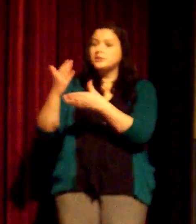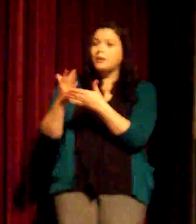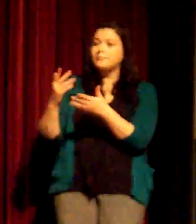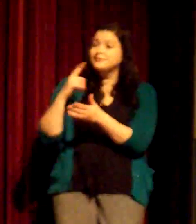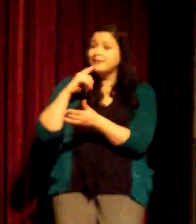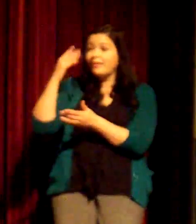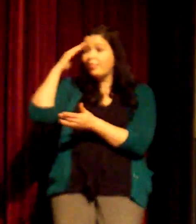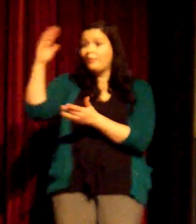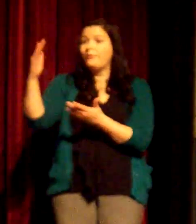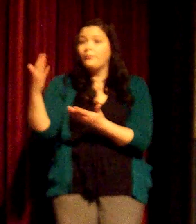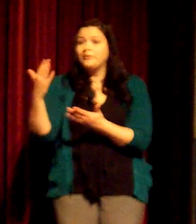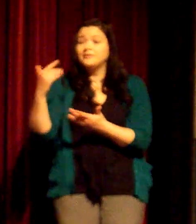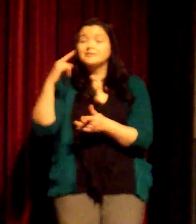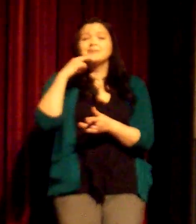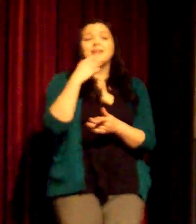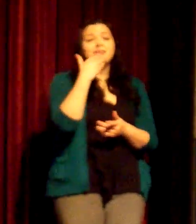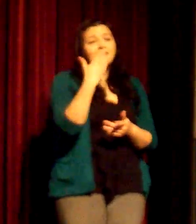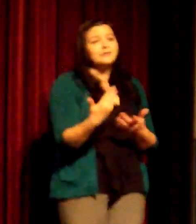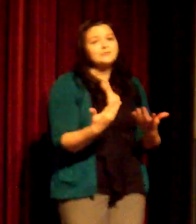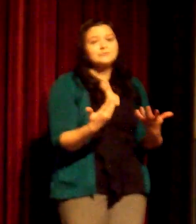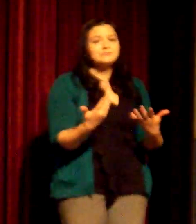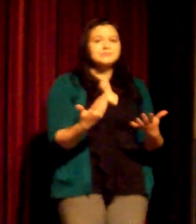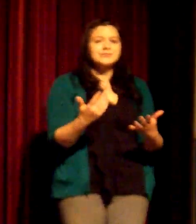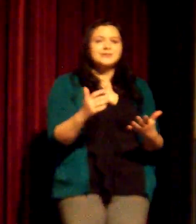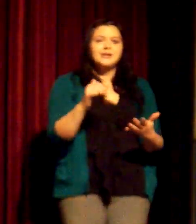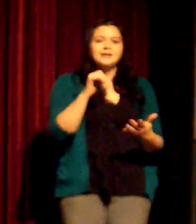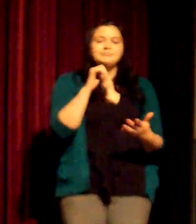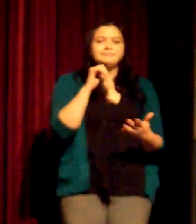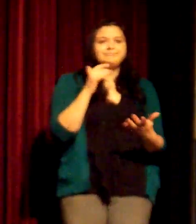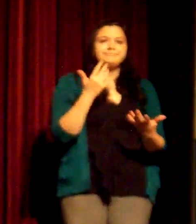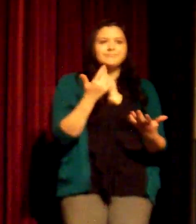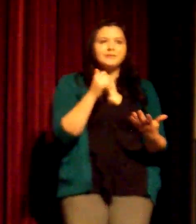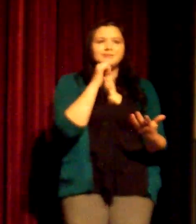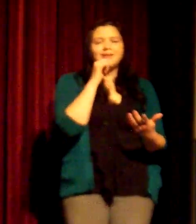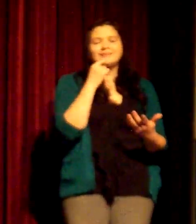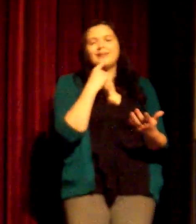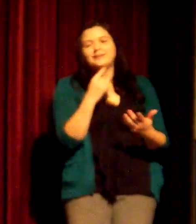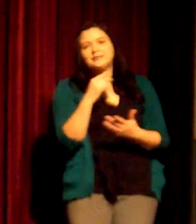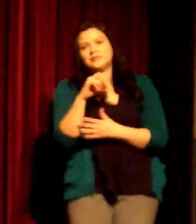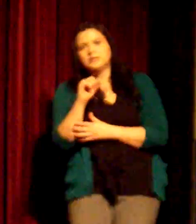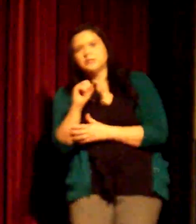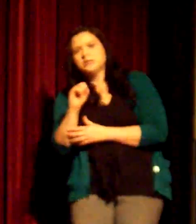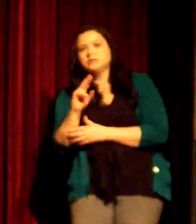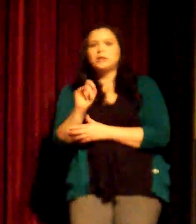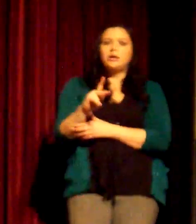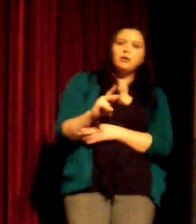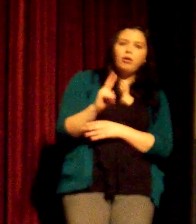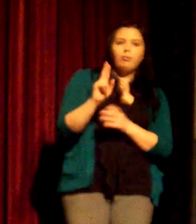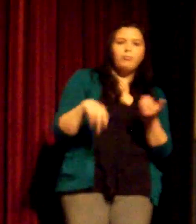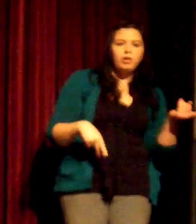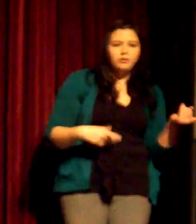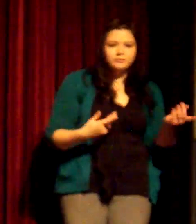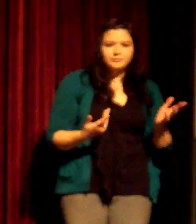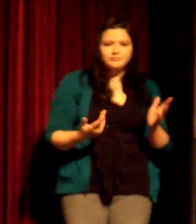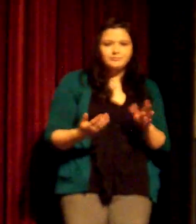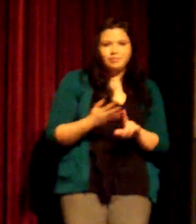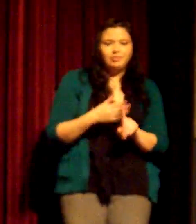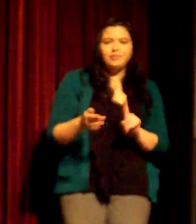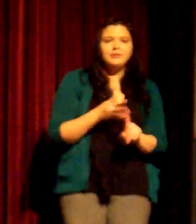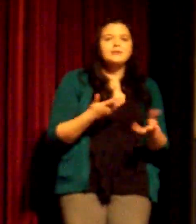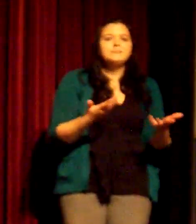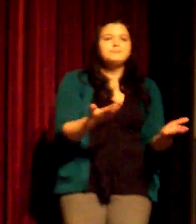maintenance software programs. After 4 years in the city, my family, who was my husband and son Hunter at the time, decided to